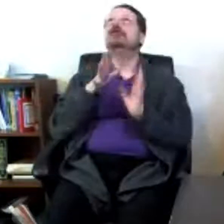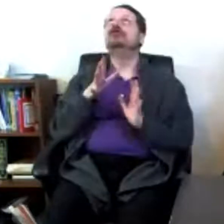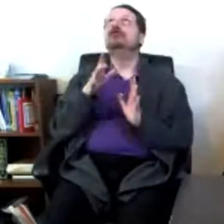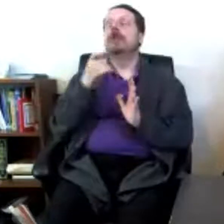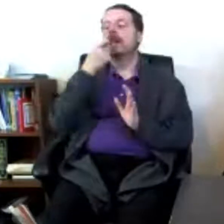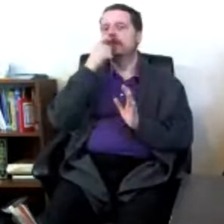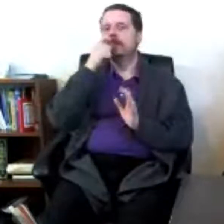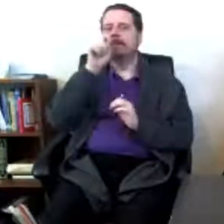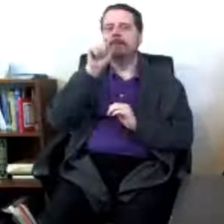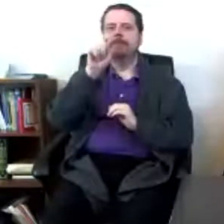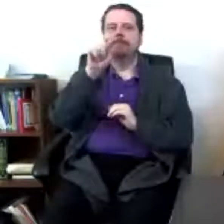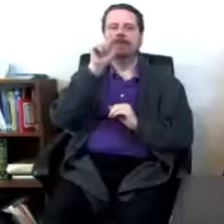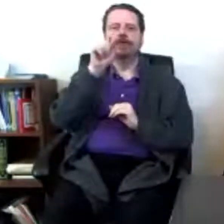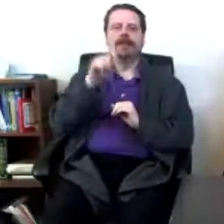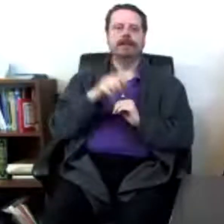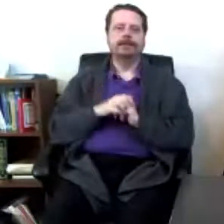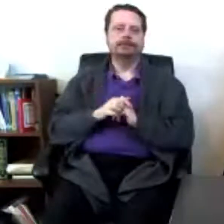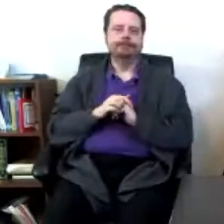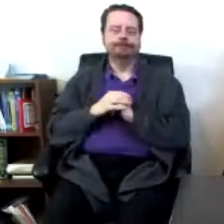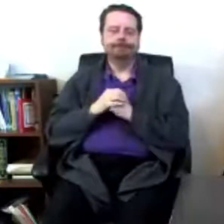Period.